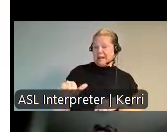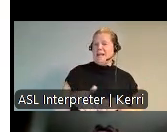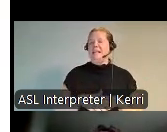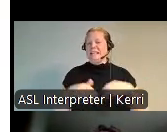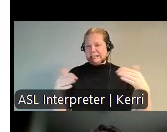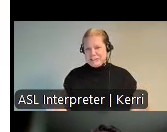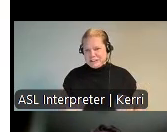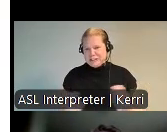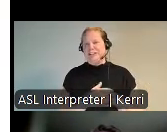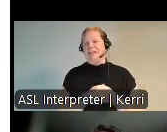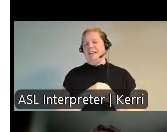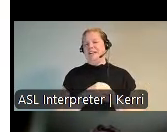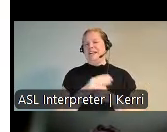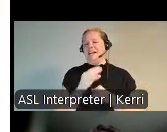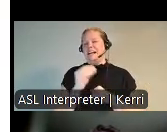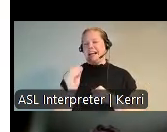from the